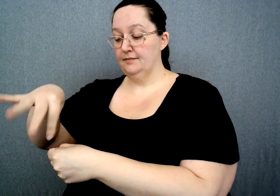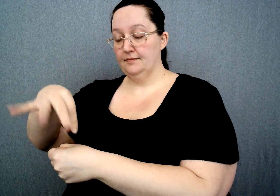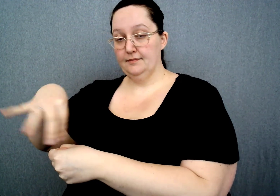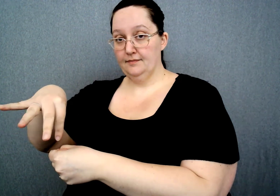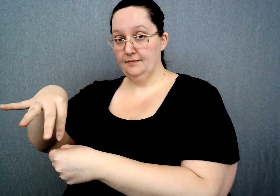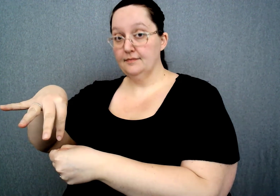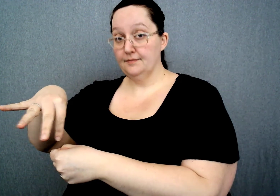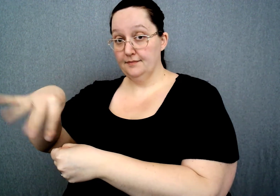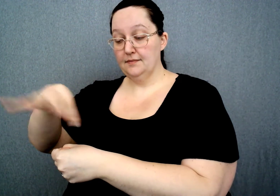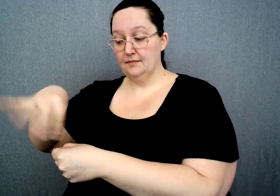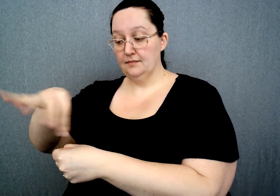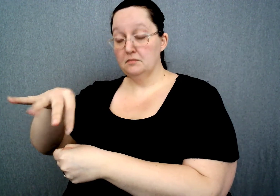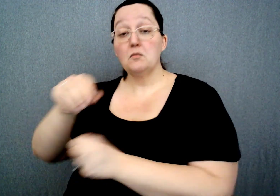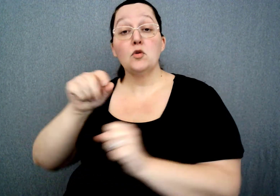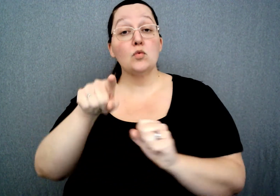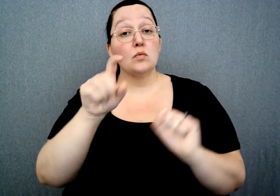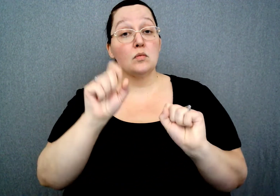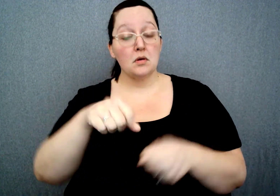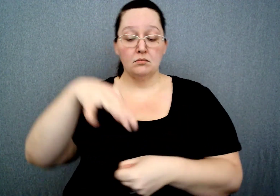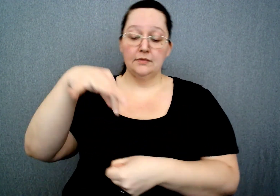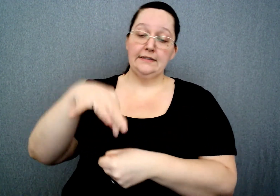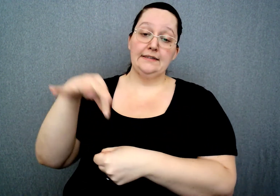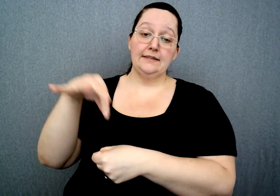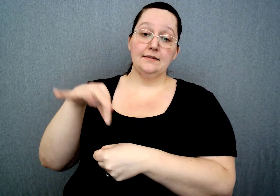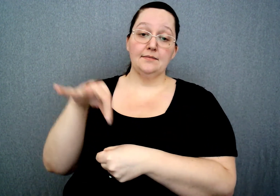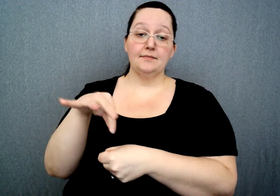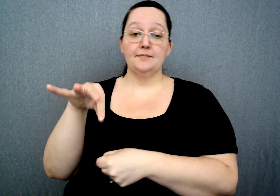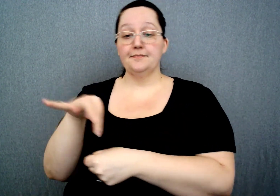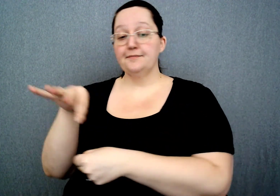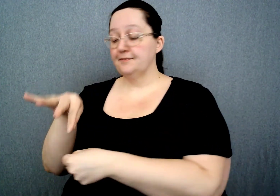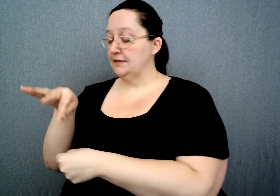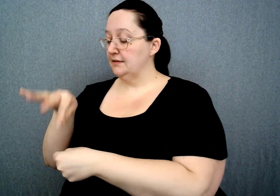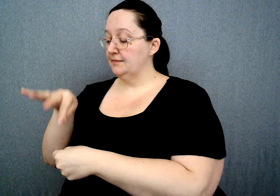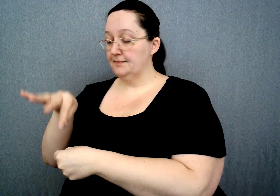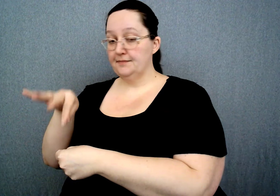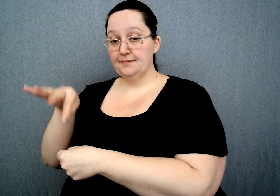circle. Counterclockwise for right-handed, clockwise for left. You could also dunk.